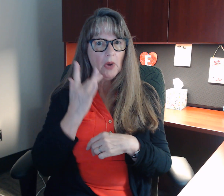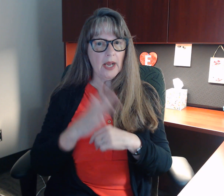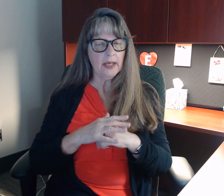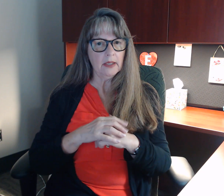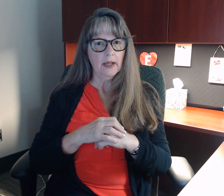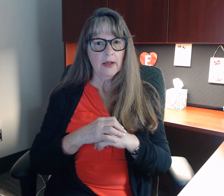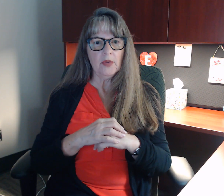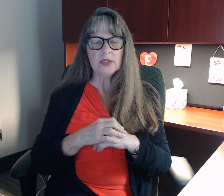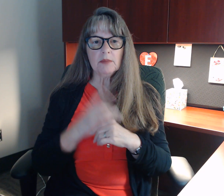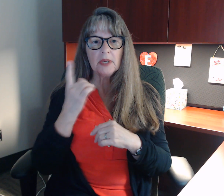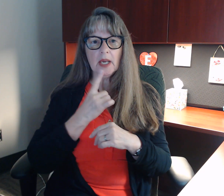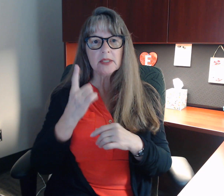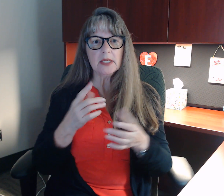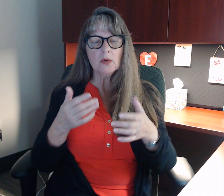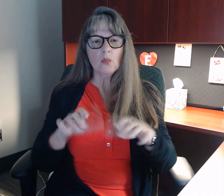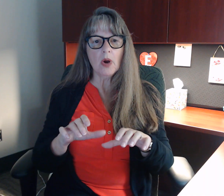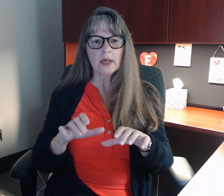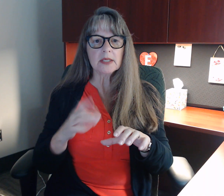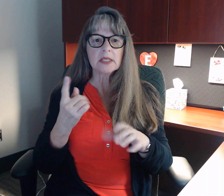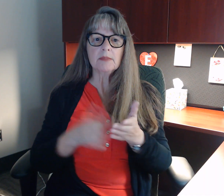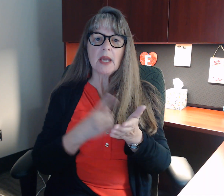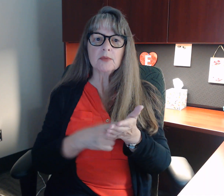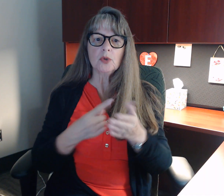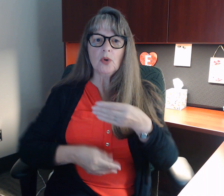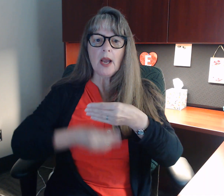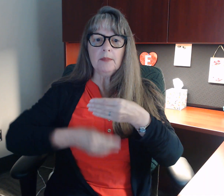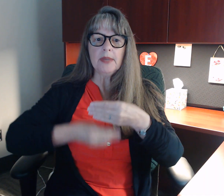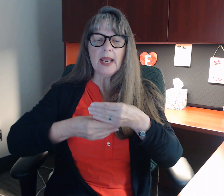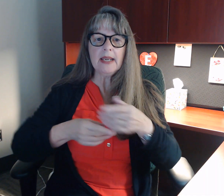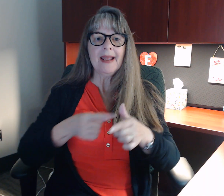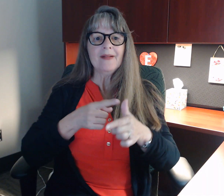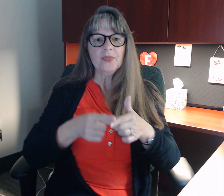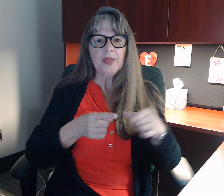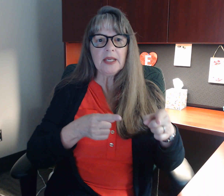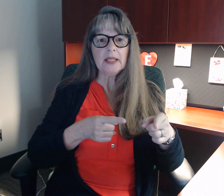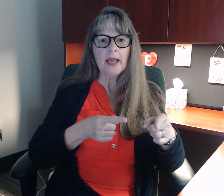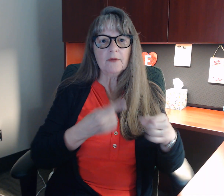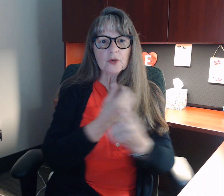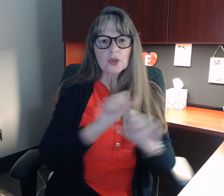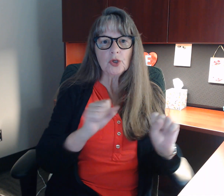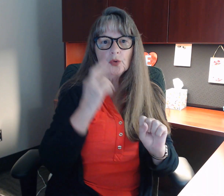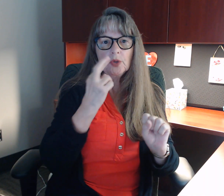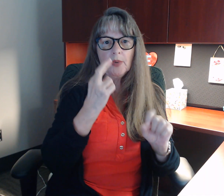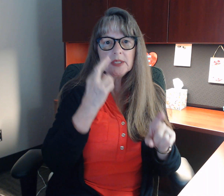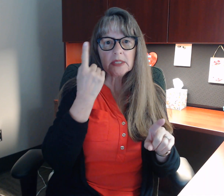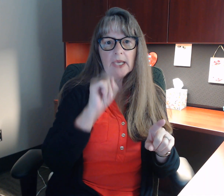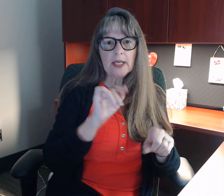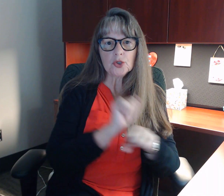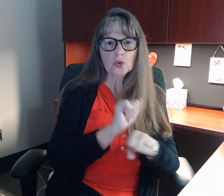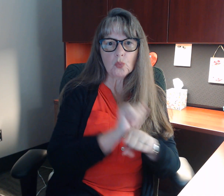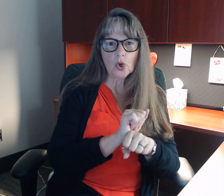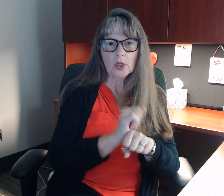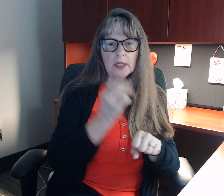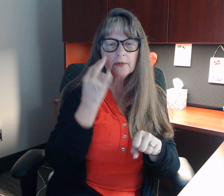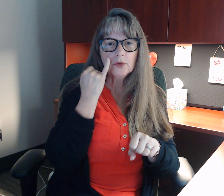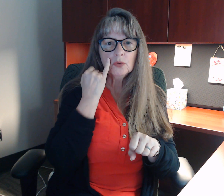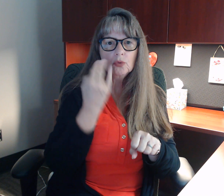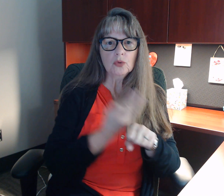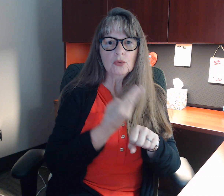Why? And they said because they didn't want, because sometimes when you update, then like for security reasons, like at your work, like if you use your